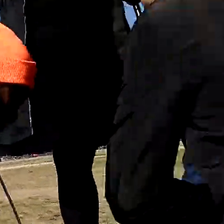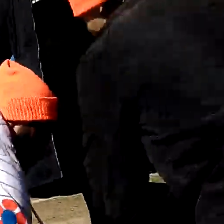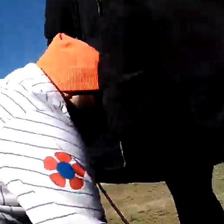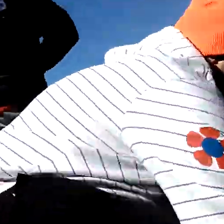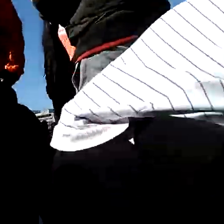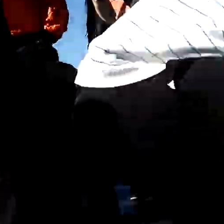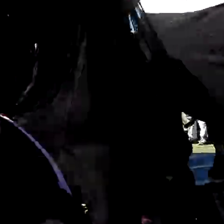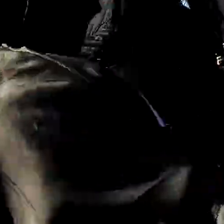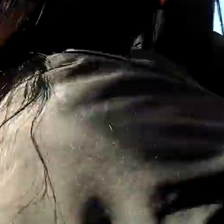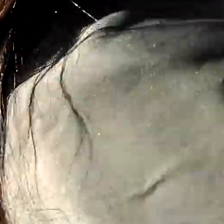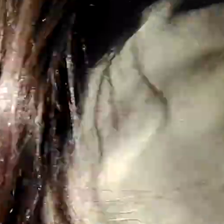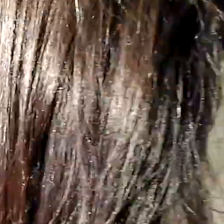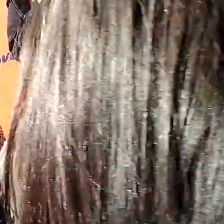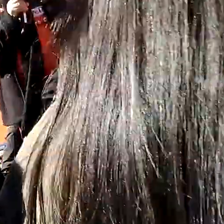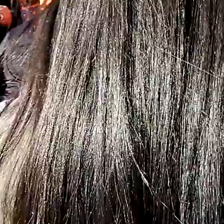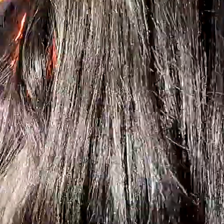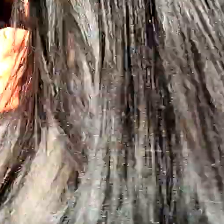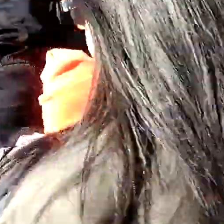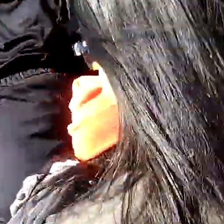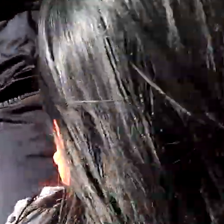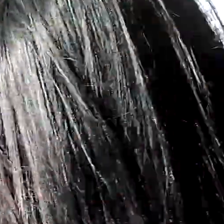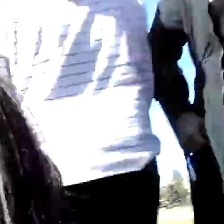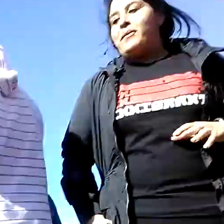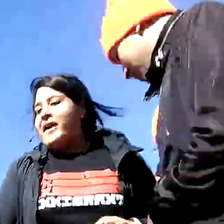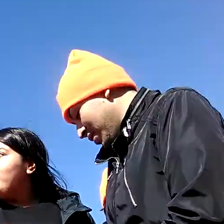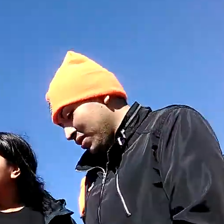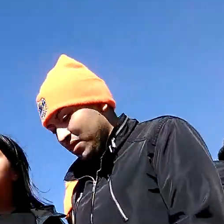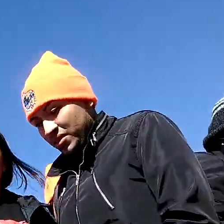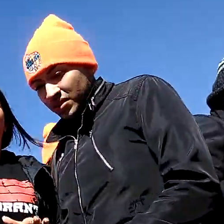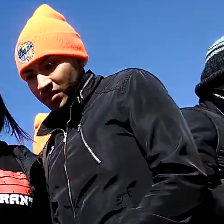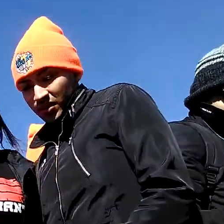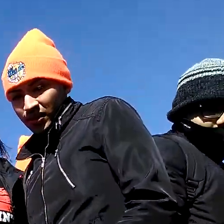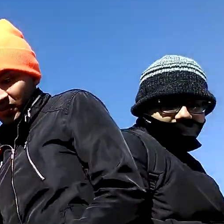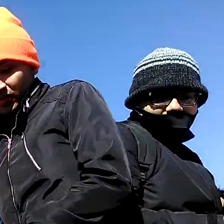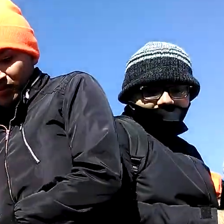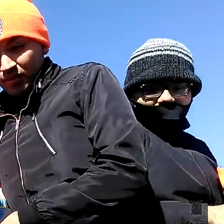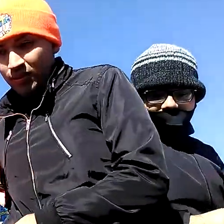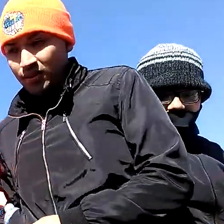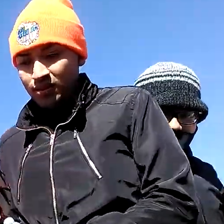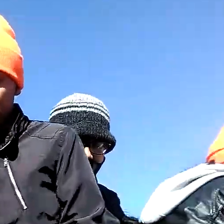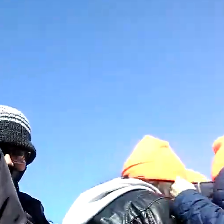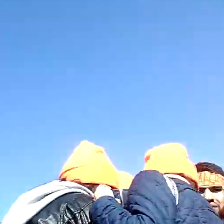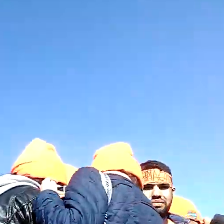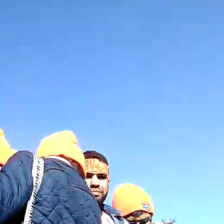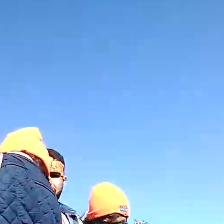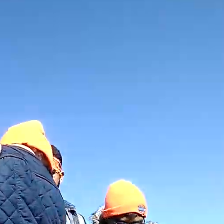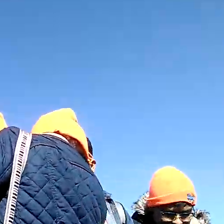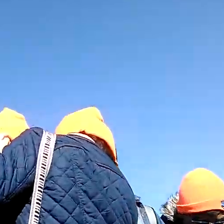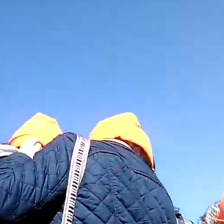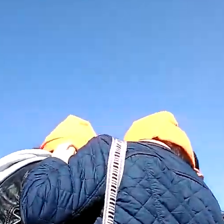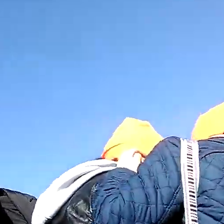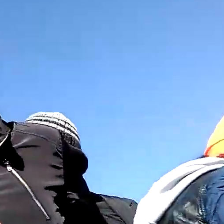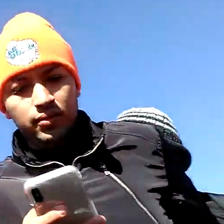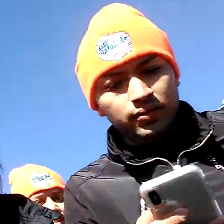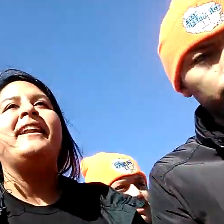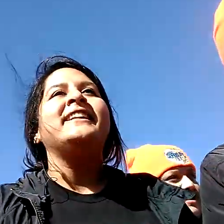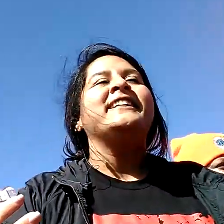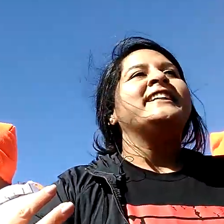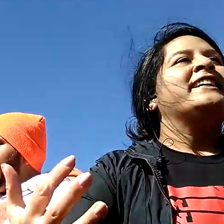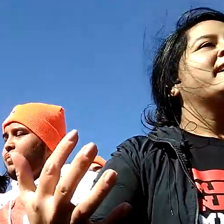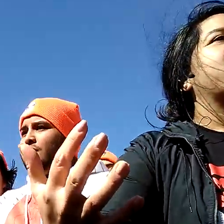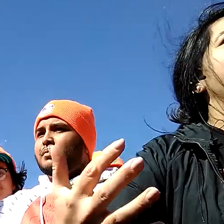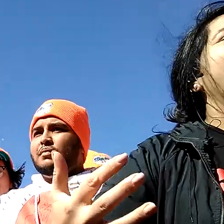We can't destroy it. All right? All right, right here. That's good, that's good. And then everyone else get close. I want everyone else to